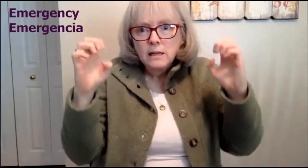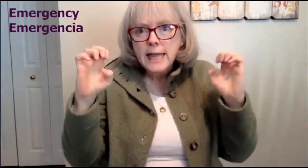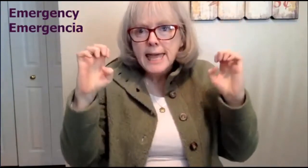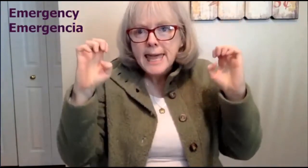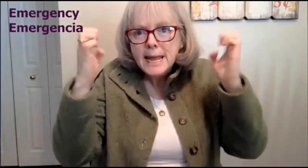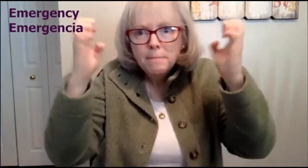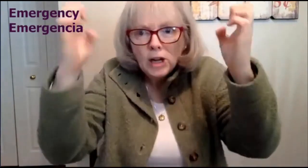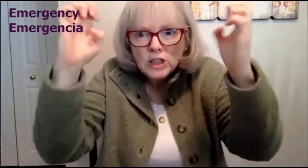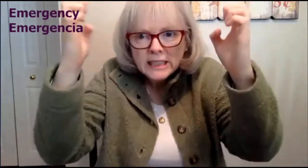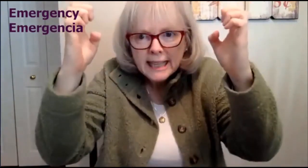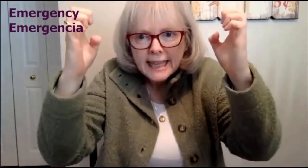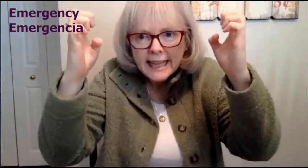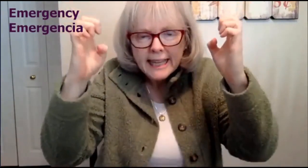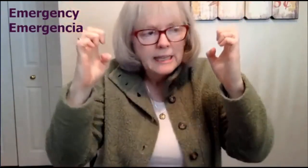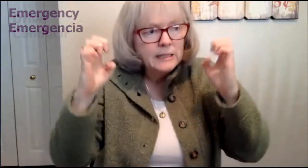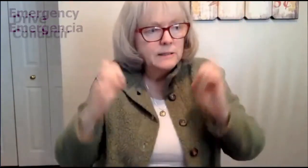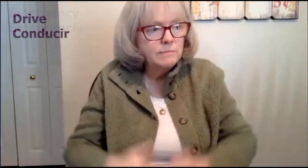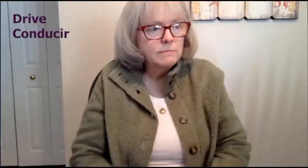Emergency.